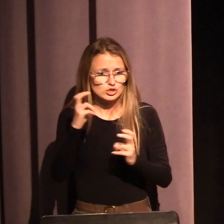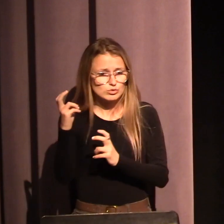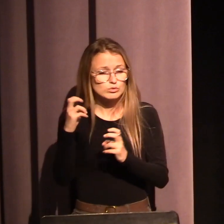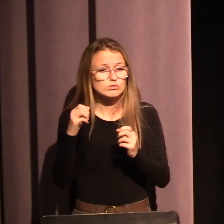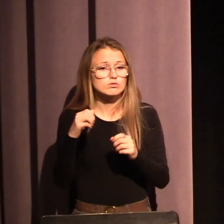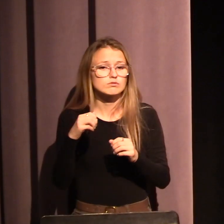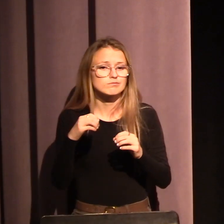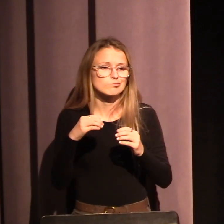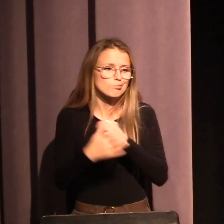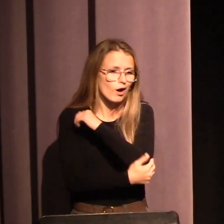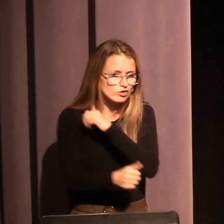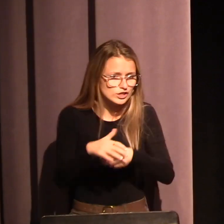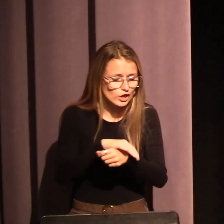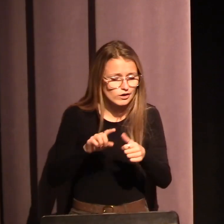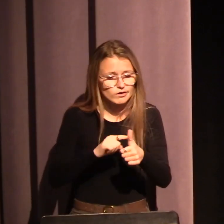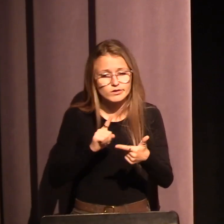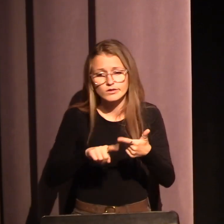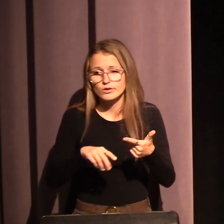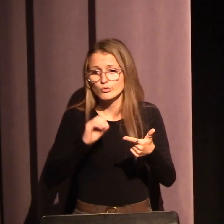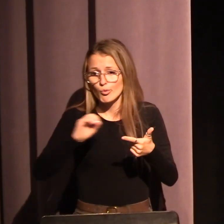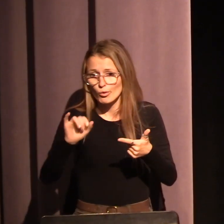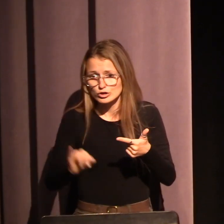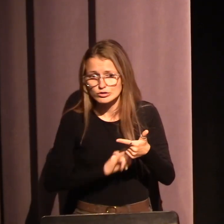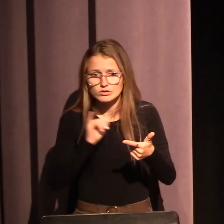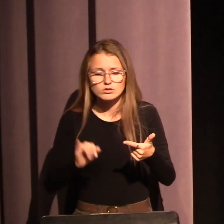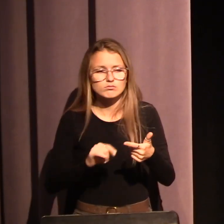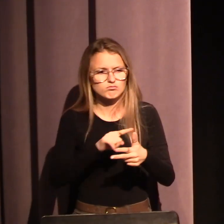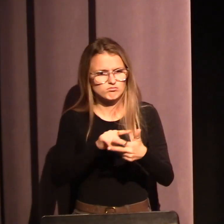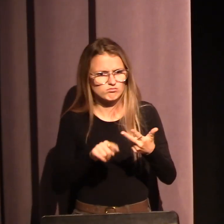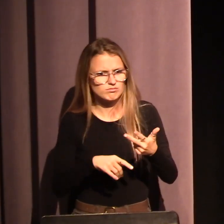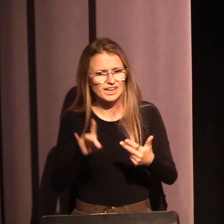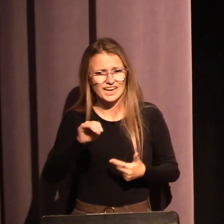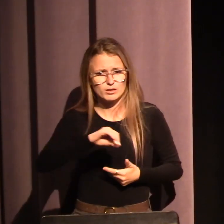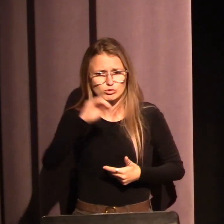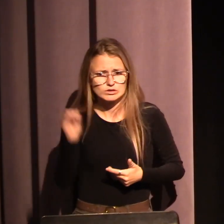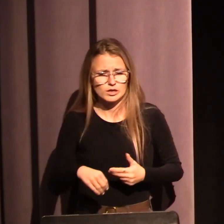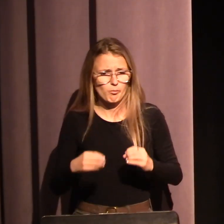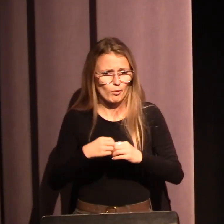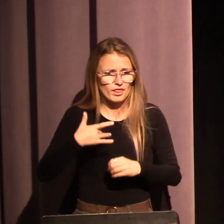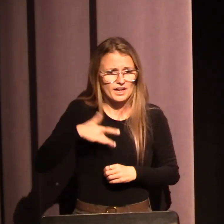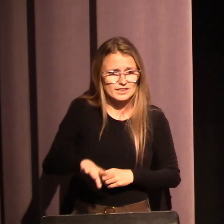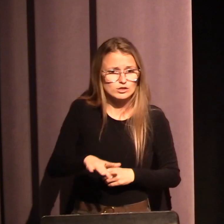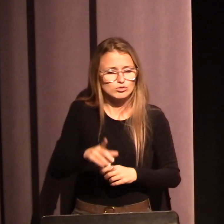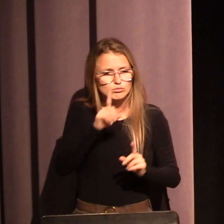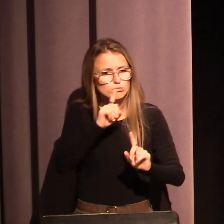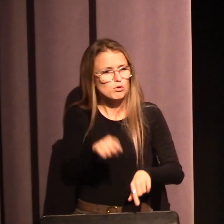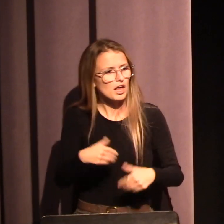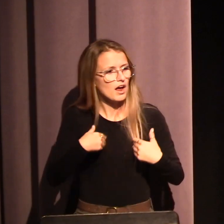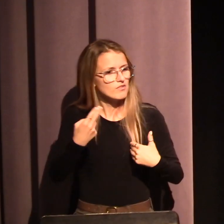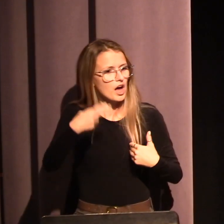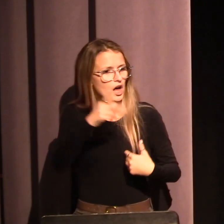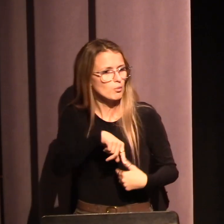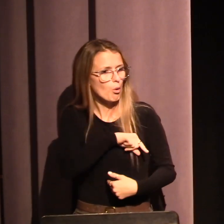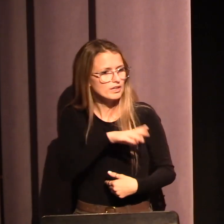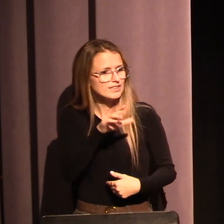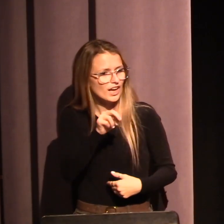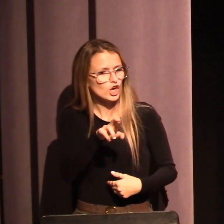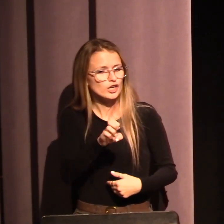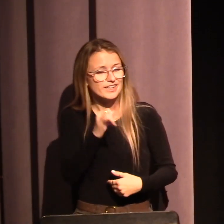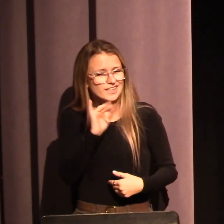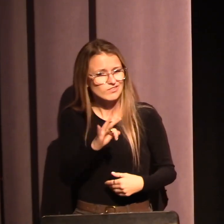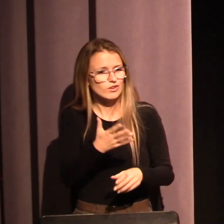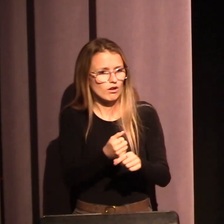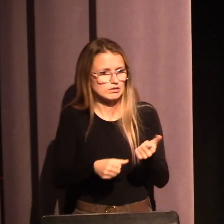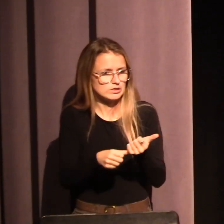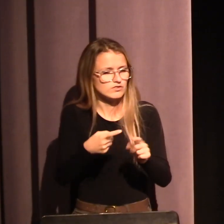no insurance were 80% more likely to report that they had the highest quality of care if they received assistance from a